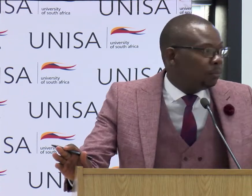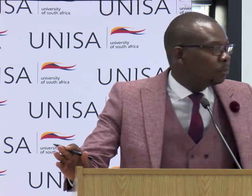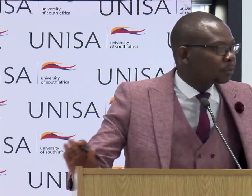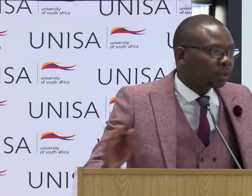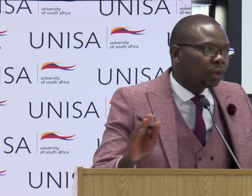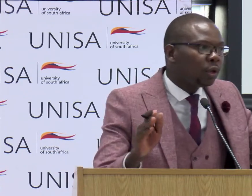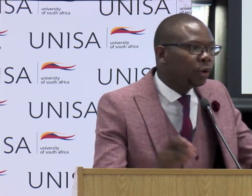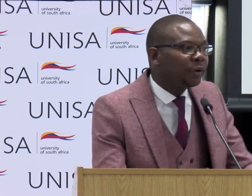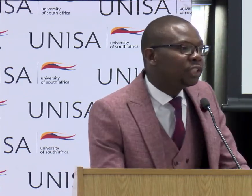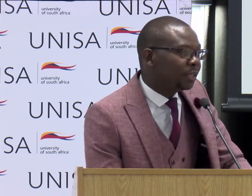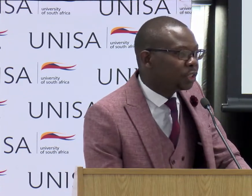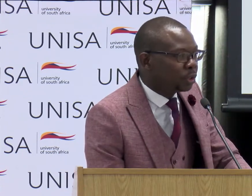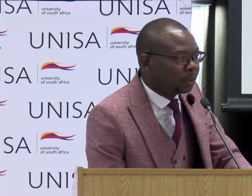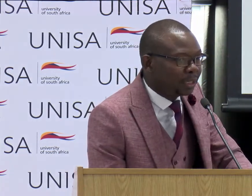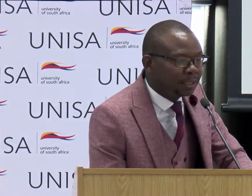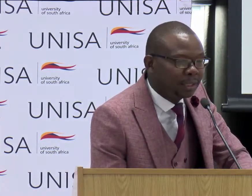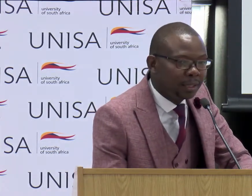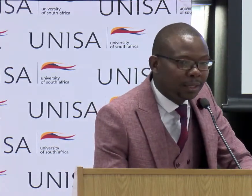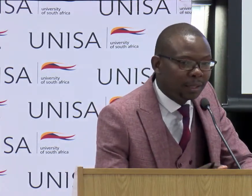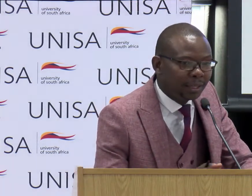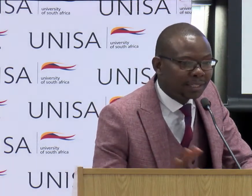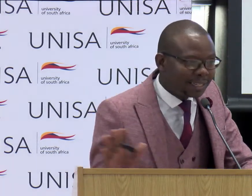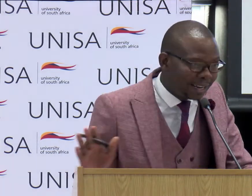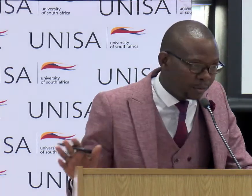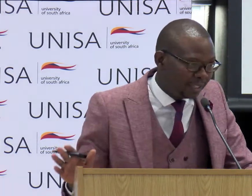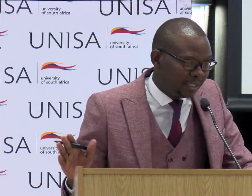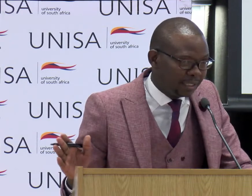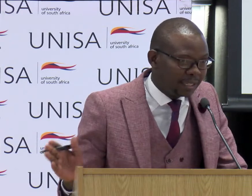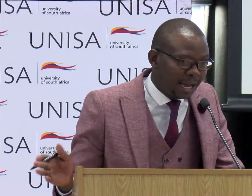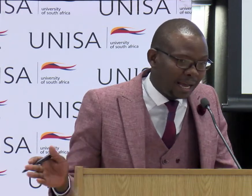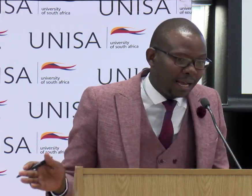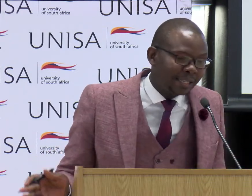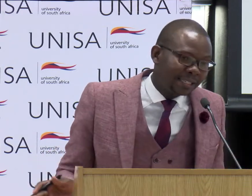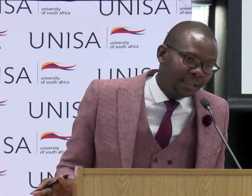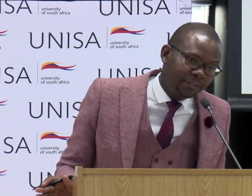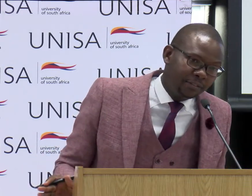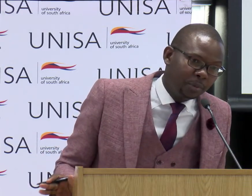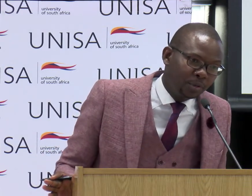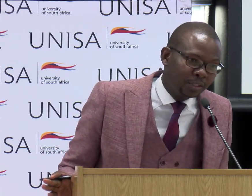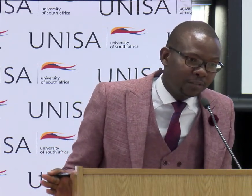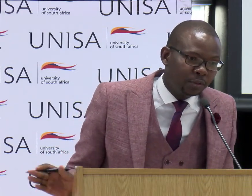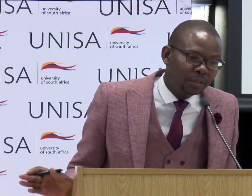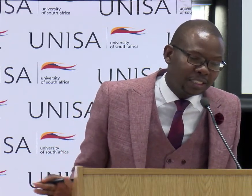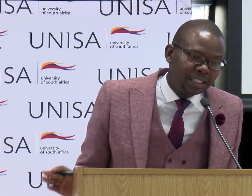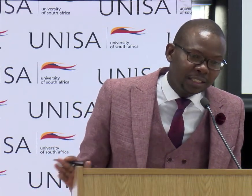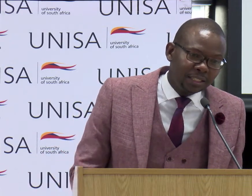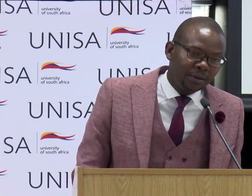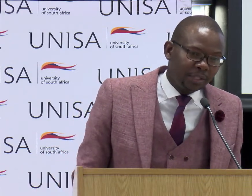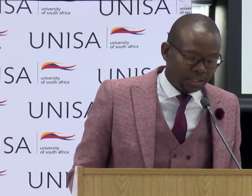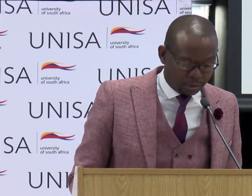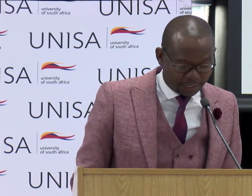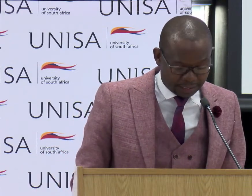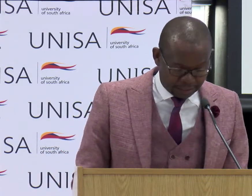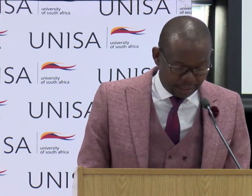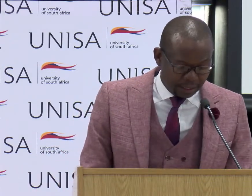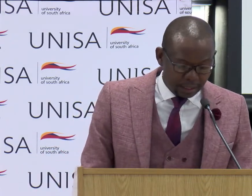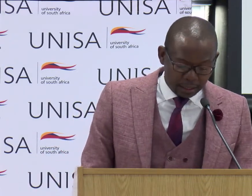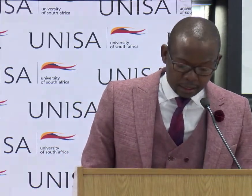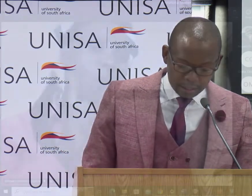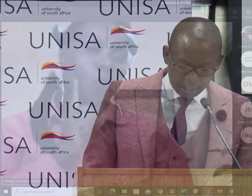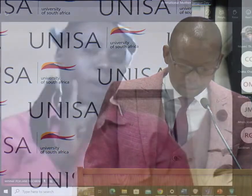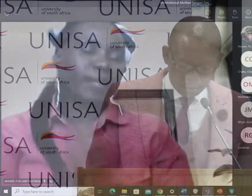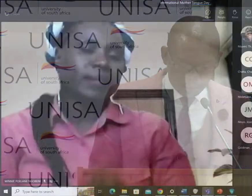are going to ensure that these languages are safe. Because if we don't teach these languages to our